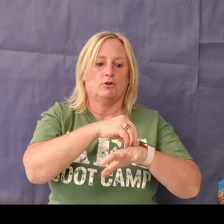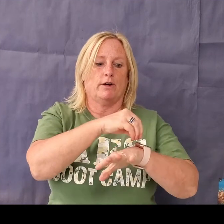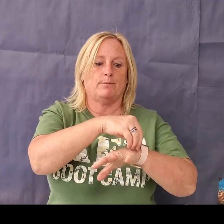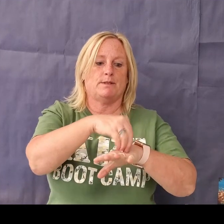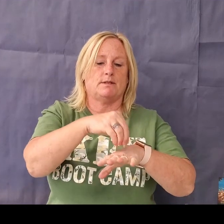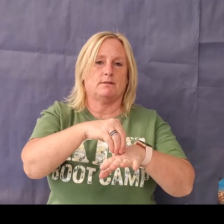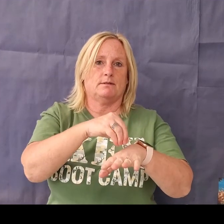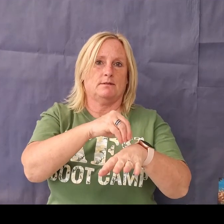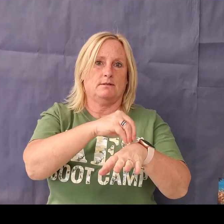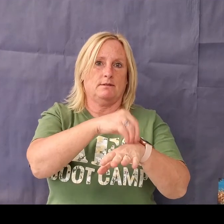Grapes.